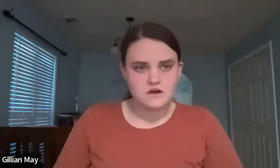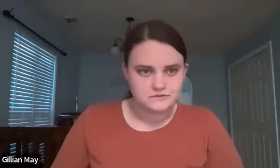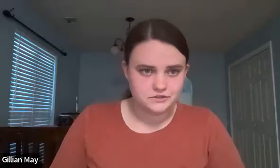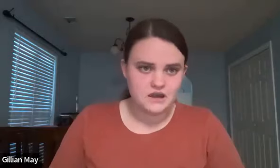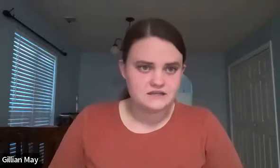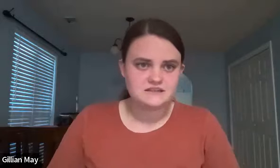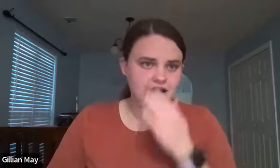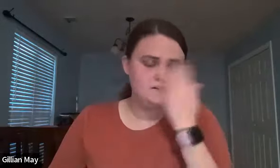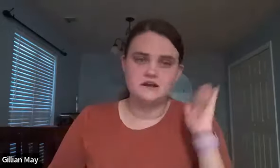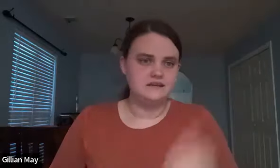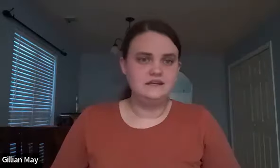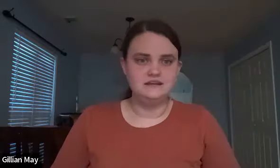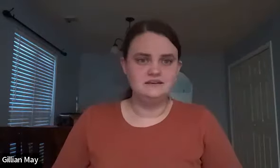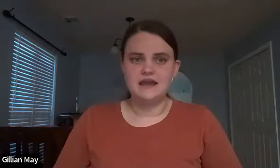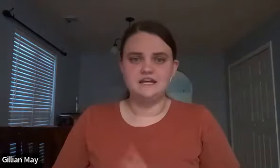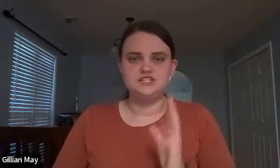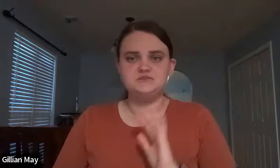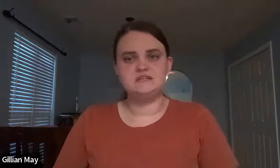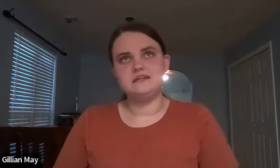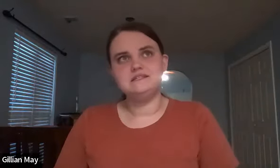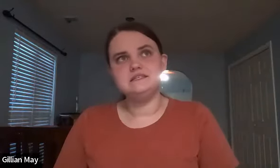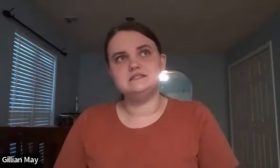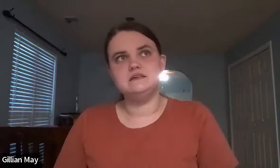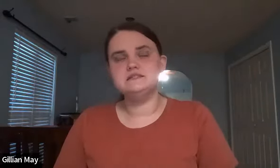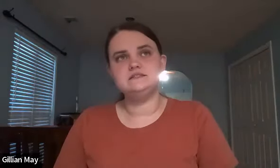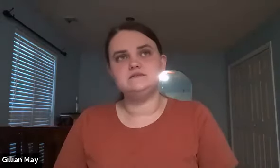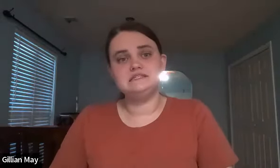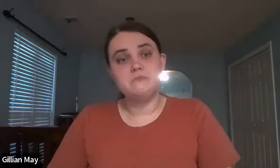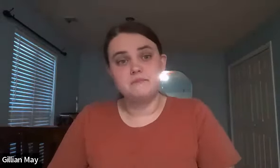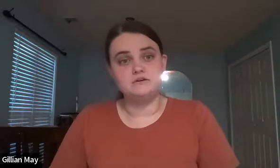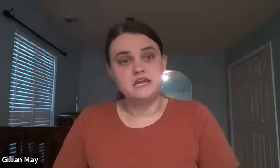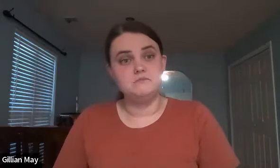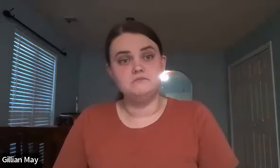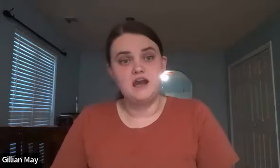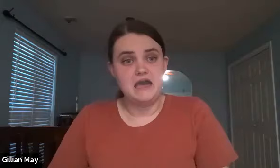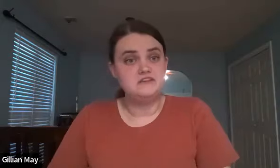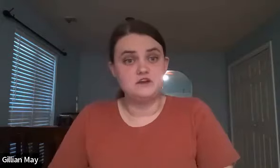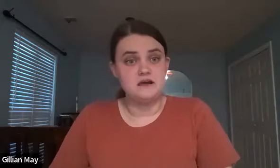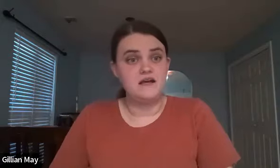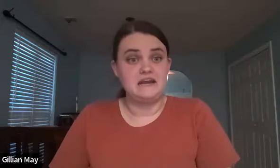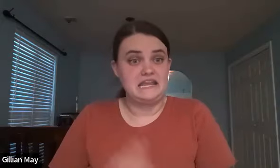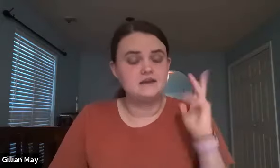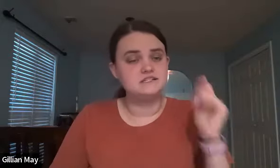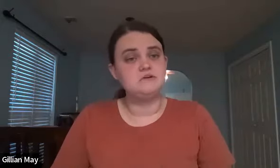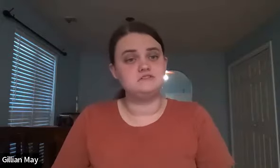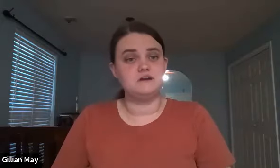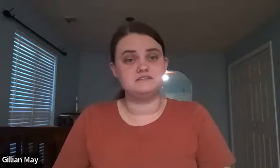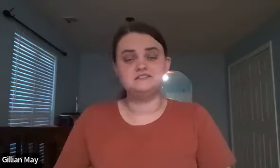awful, you guys. Like I could not get it. And I just was like, this is my middle name. I've had this all my life and I cannot spell this correctly.